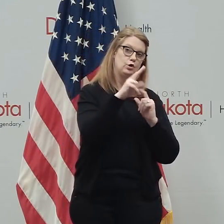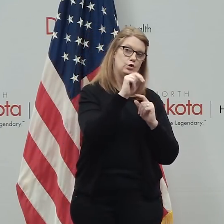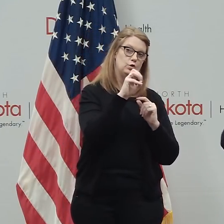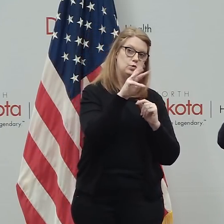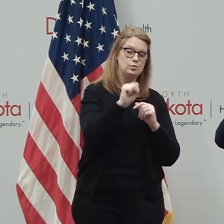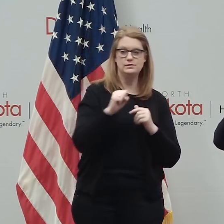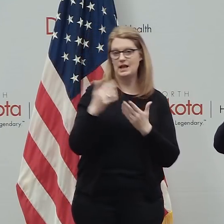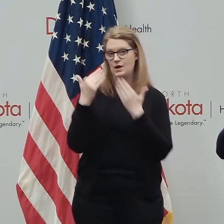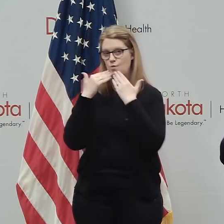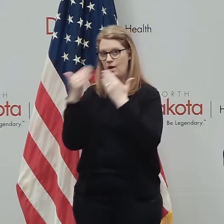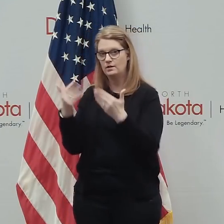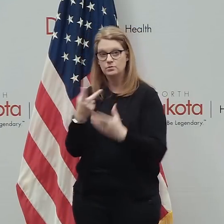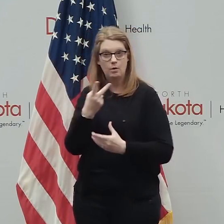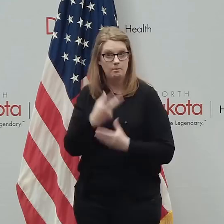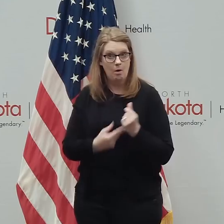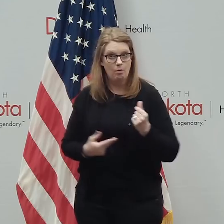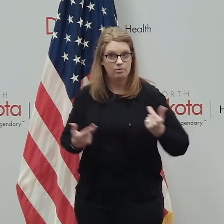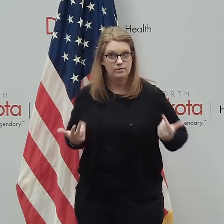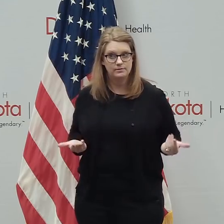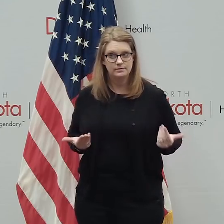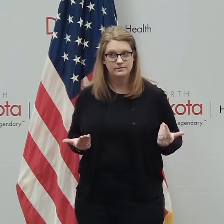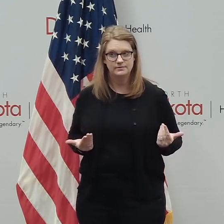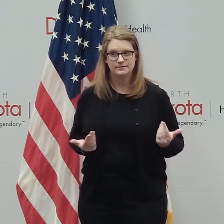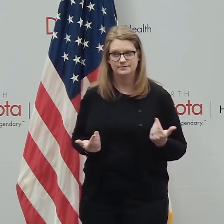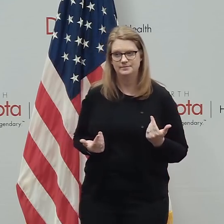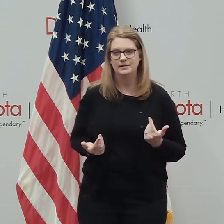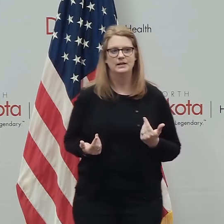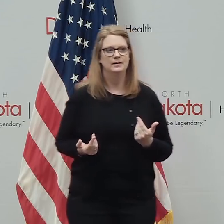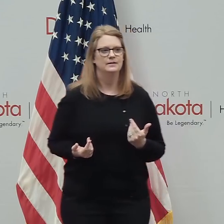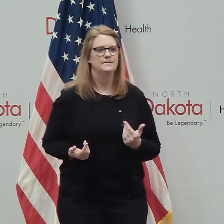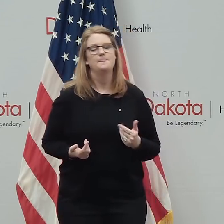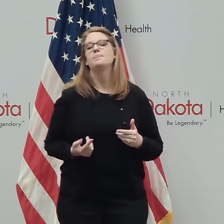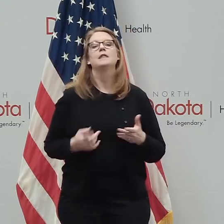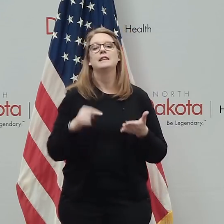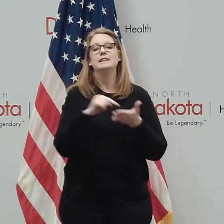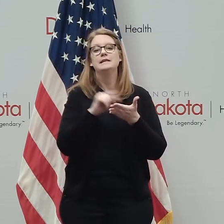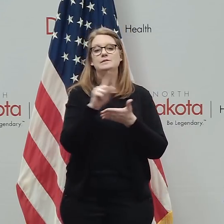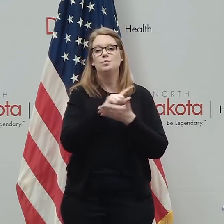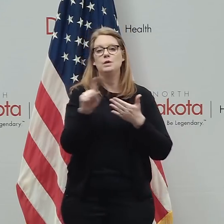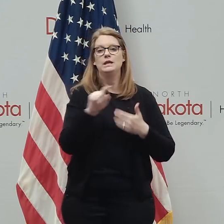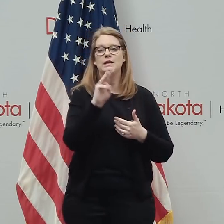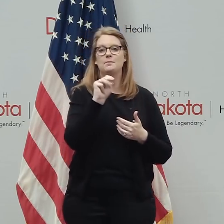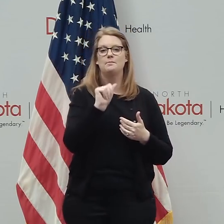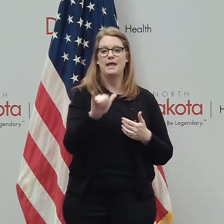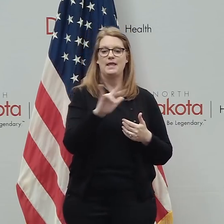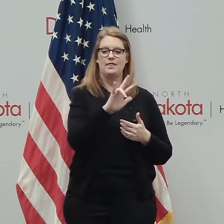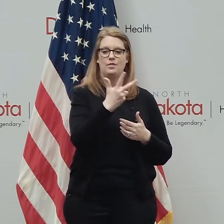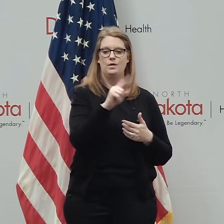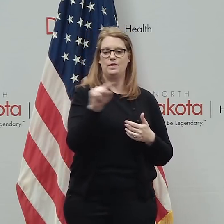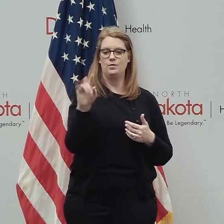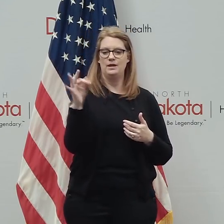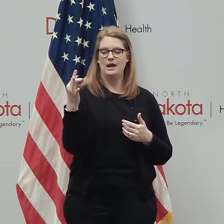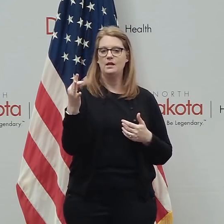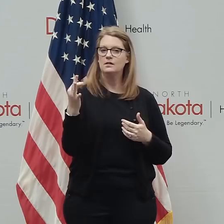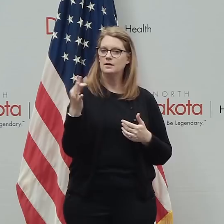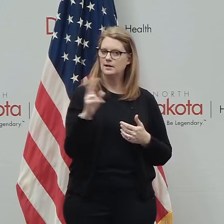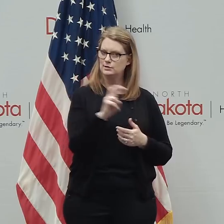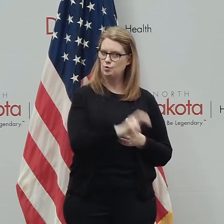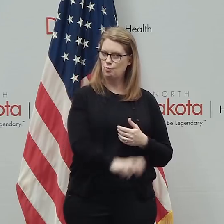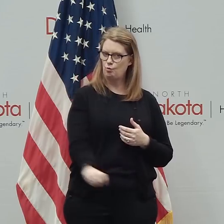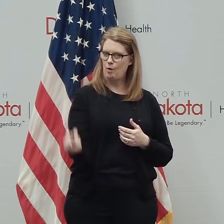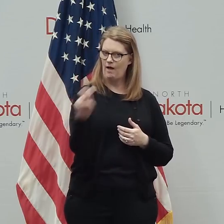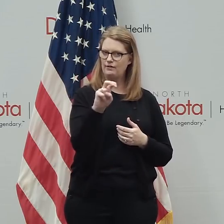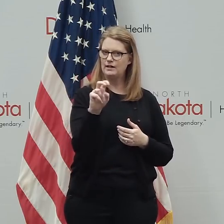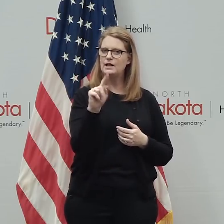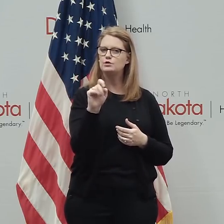gratitude. And this has to do with this week right now, May 3 to 9th, is Travel and Tourism Week